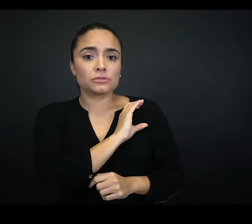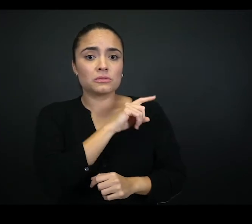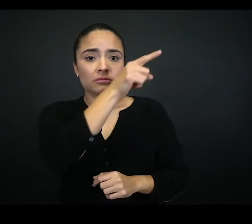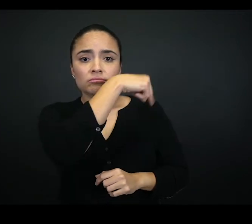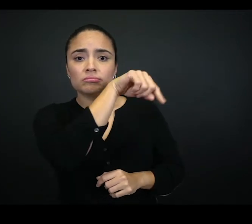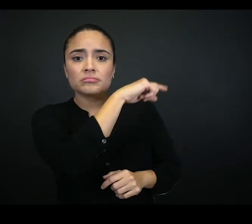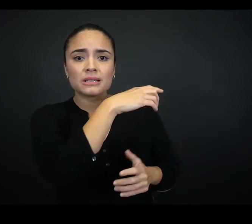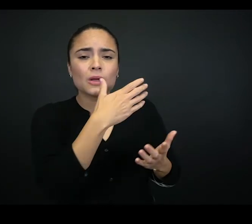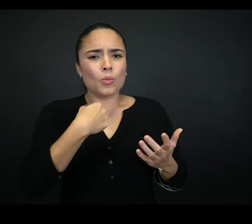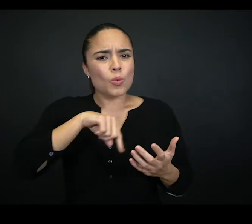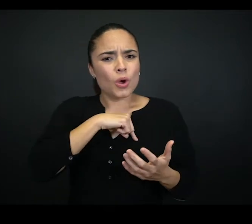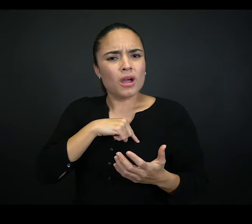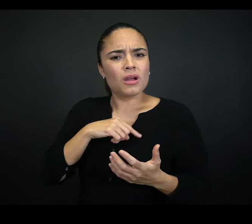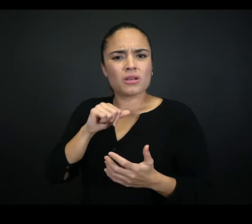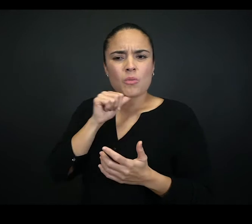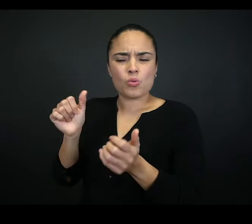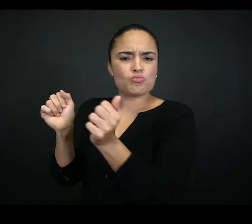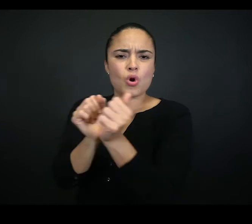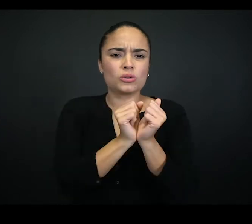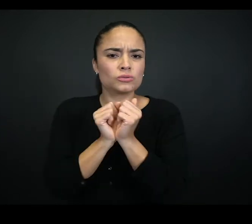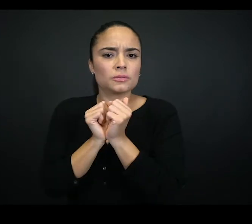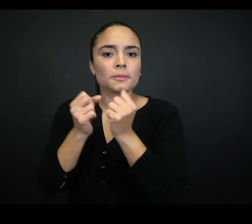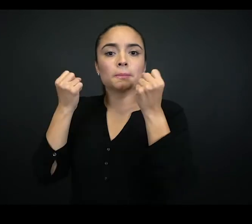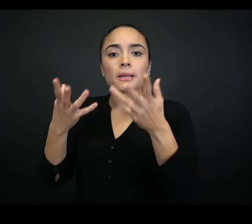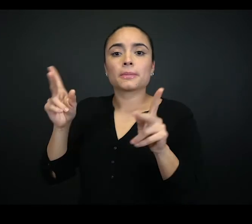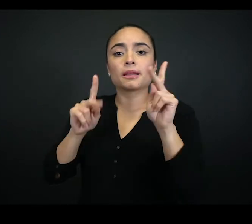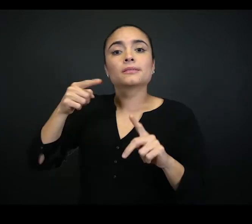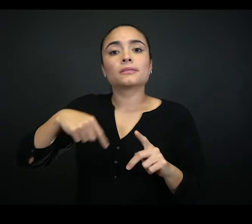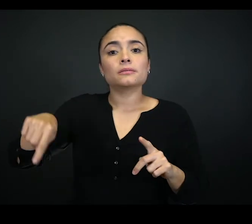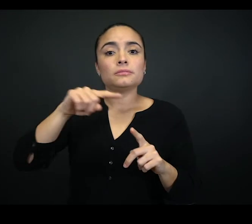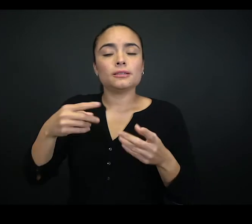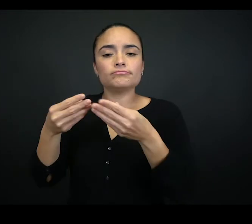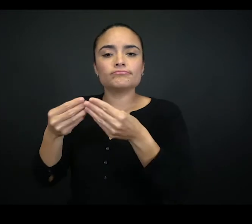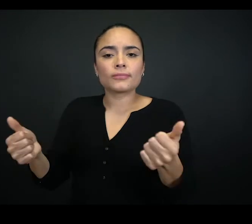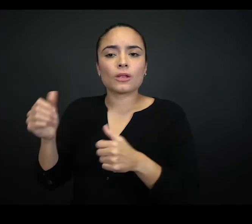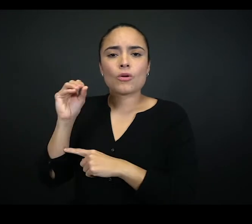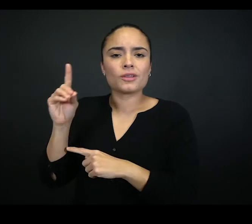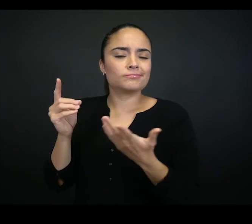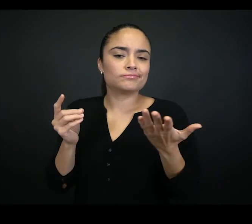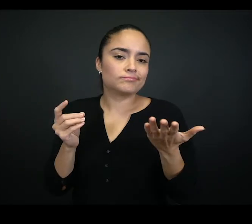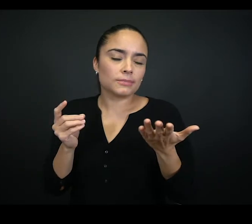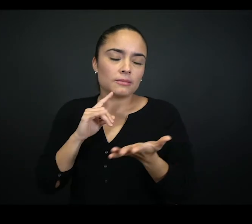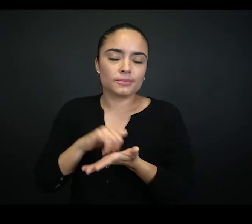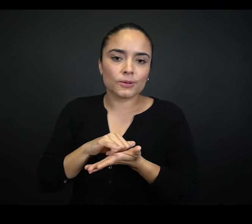overdose crisis. So from that approach, we need people to be able to